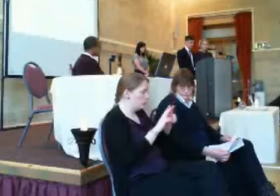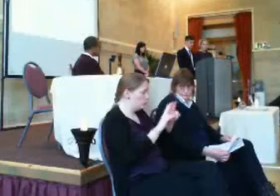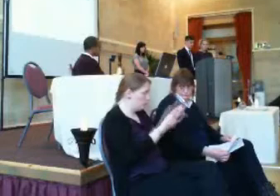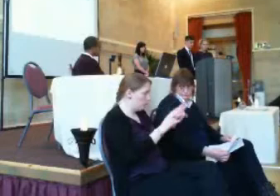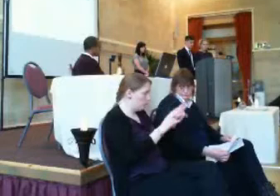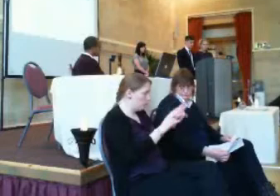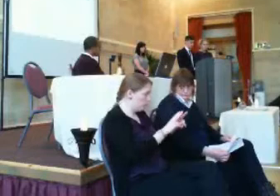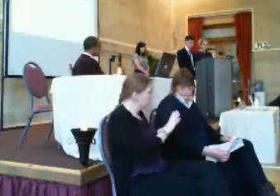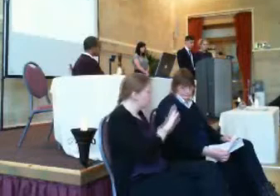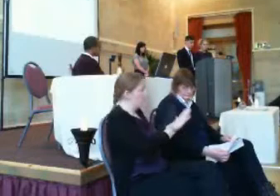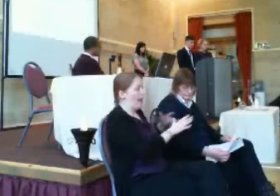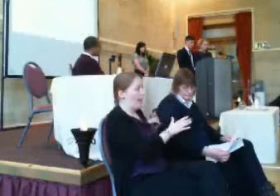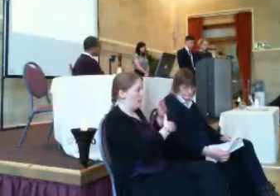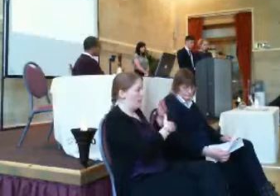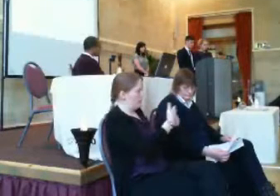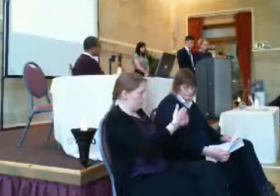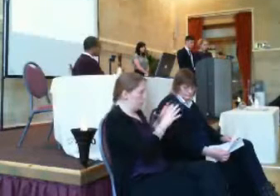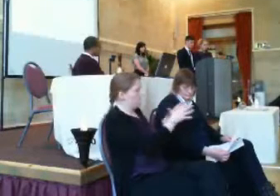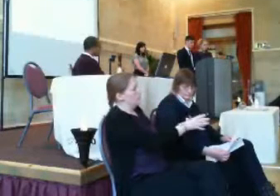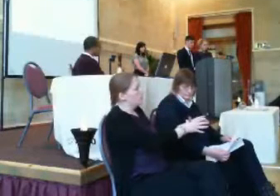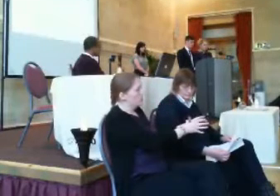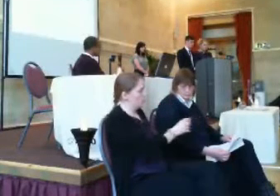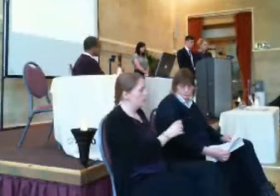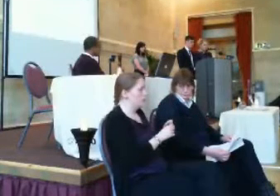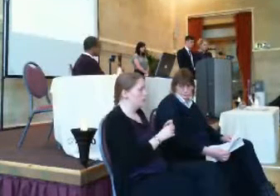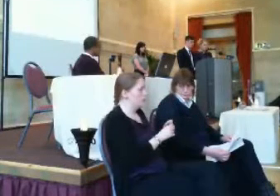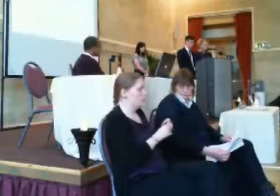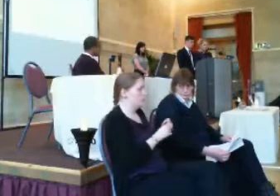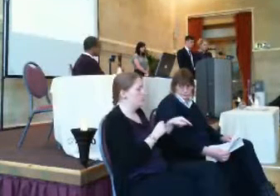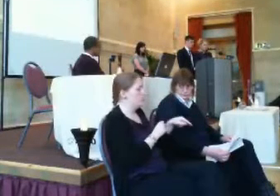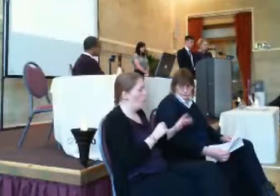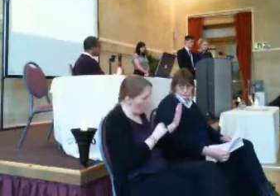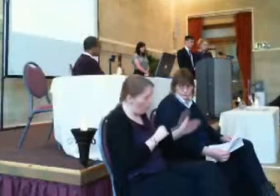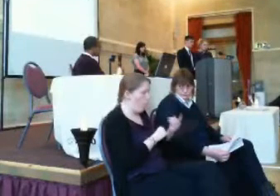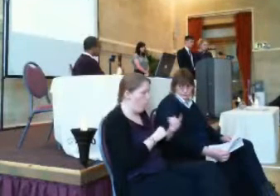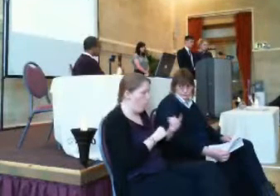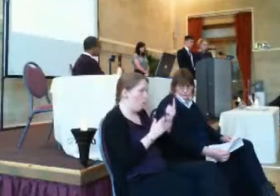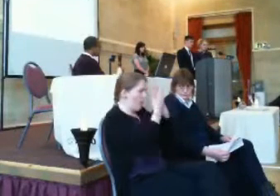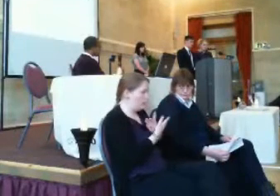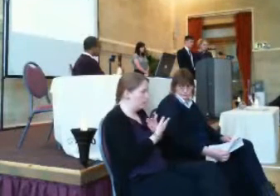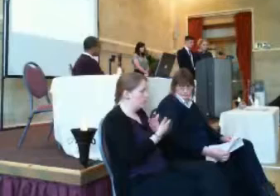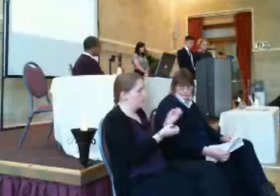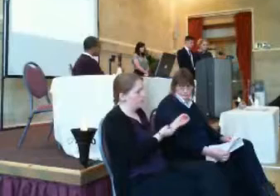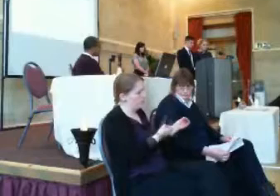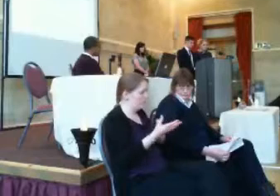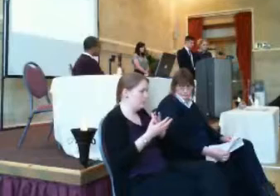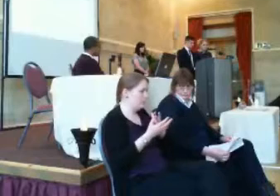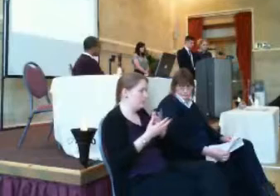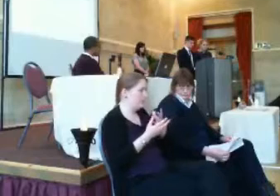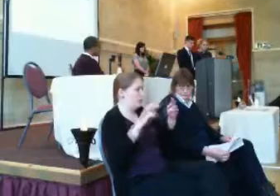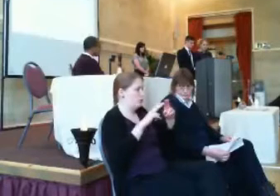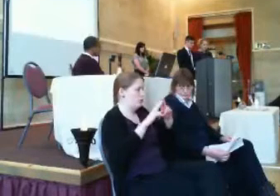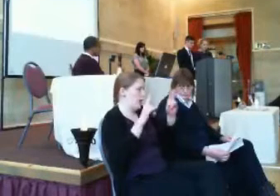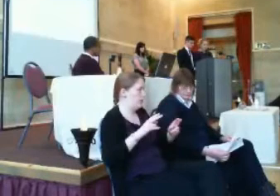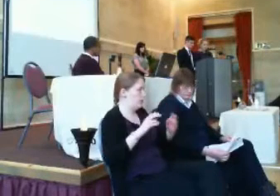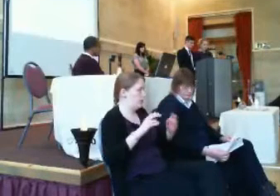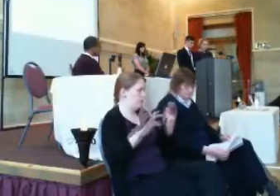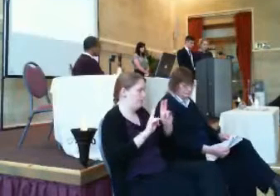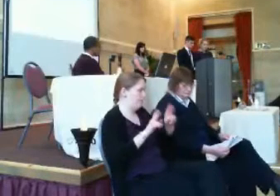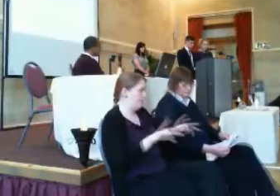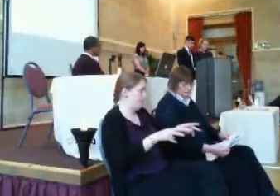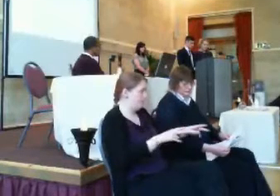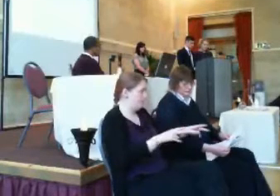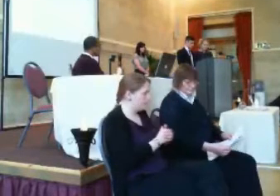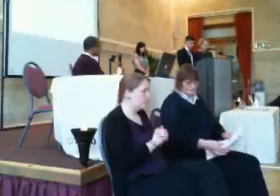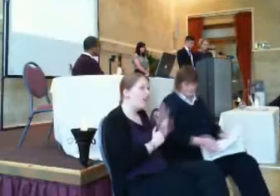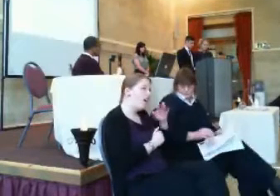August 1st, 1944, all of them, men, women and children, were sent to the gas chambers. What else happened to people